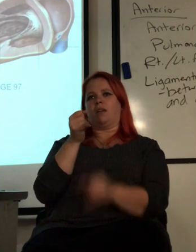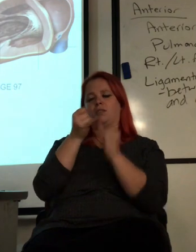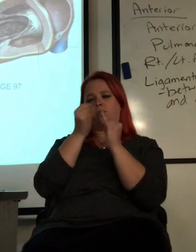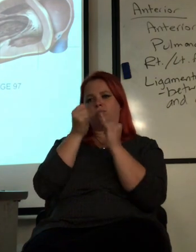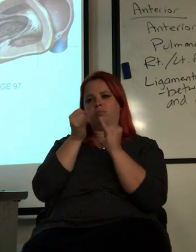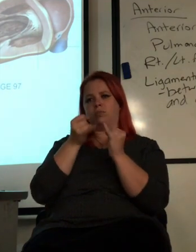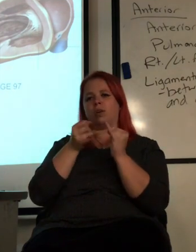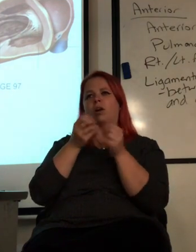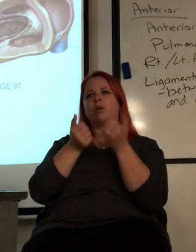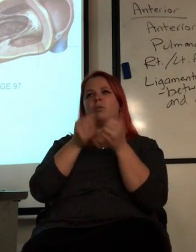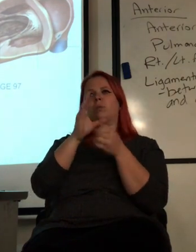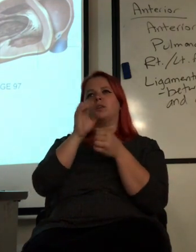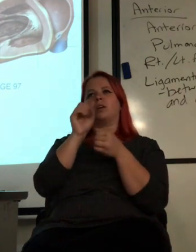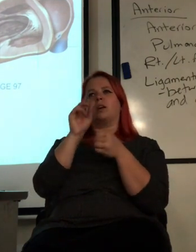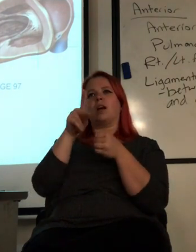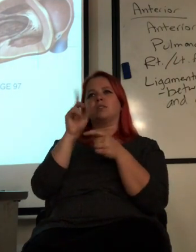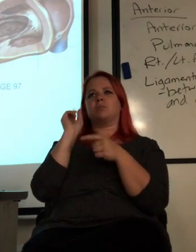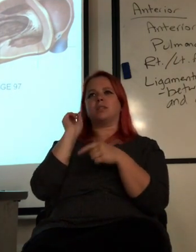of what valve would that be?